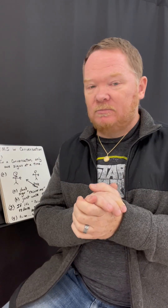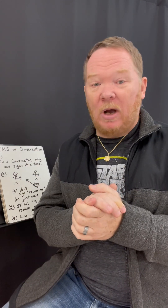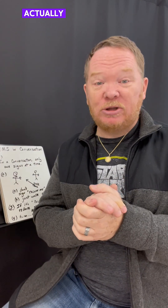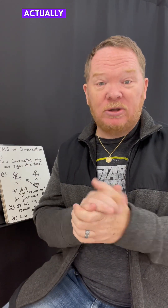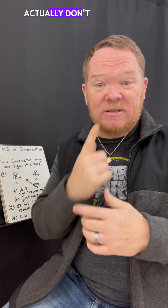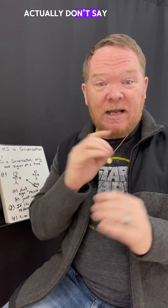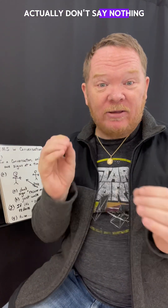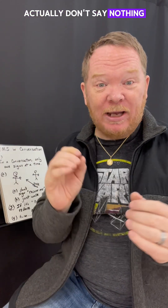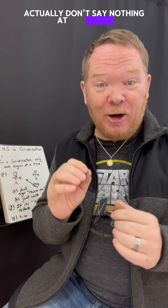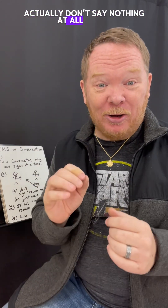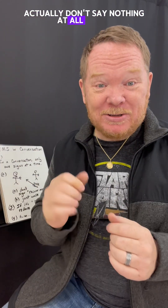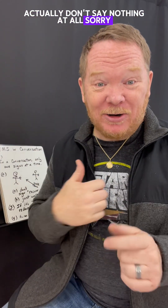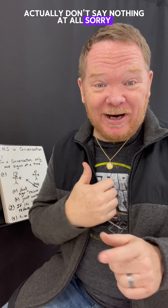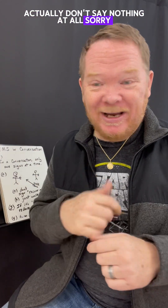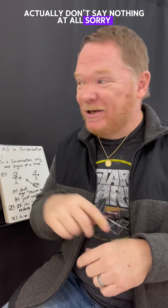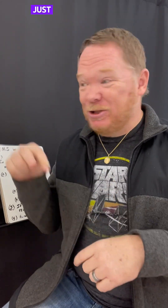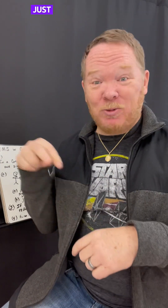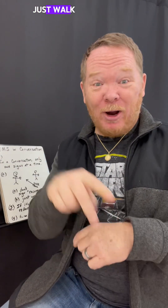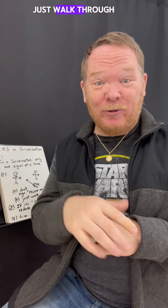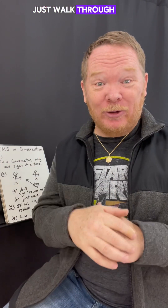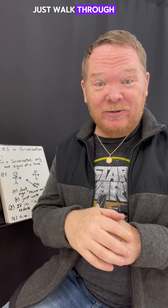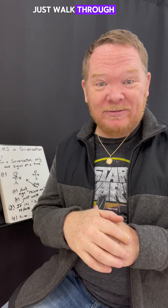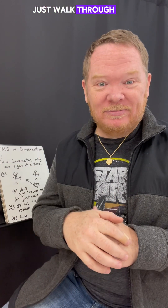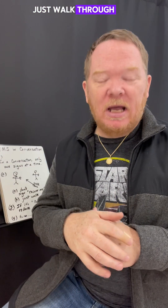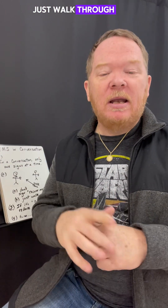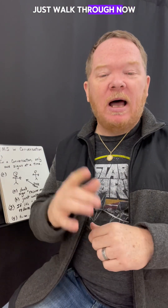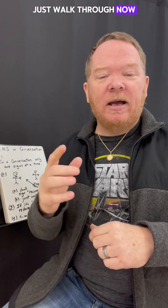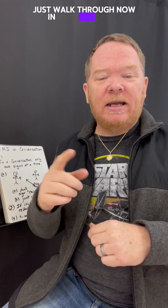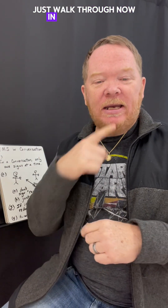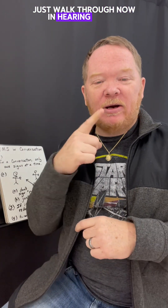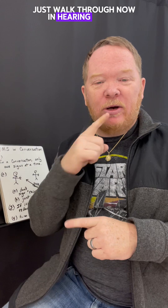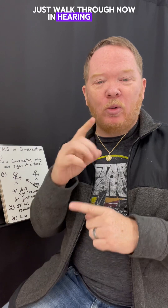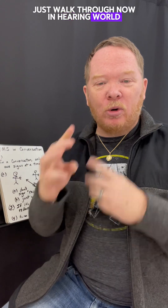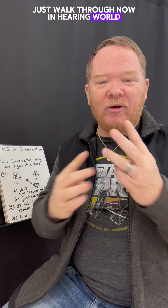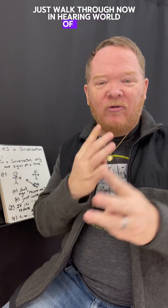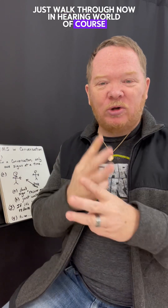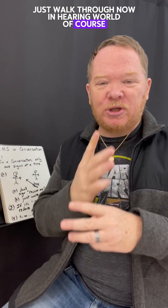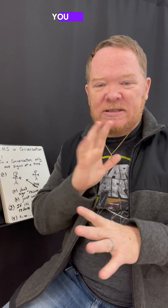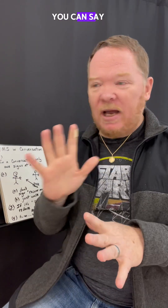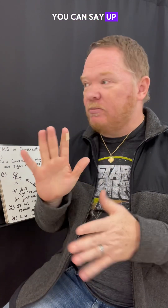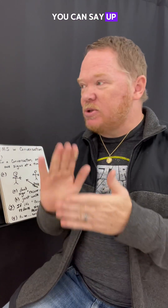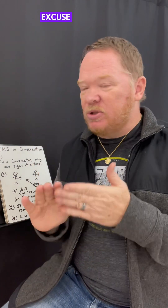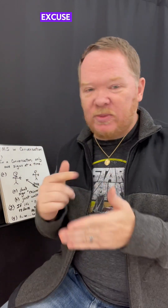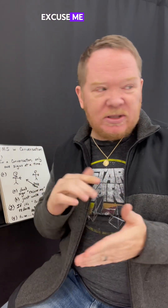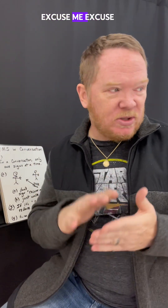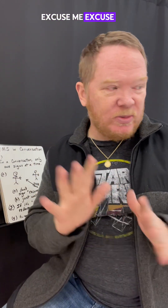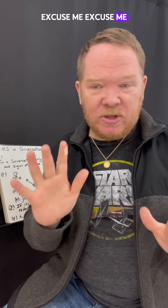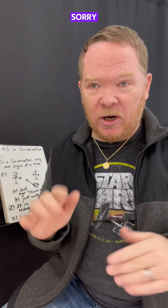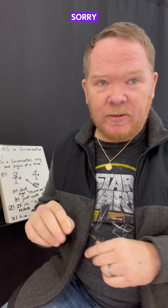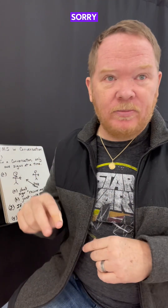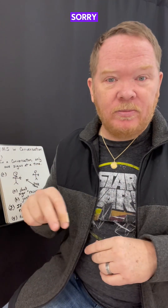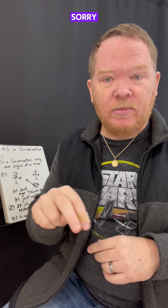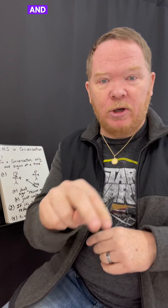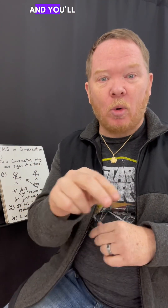actually, don't say nothing at all, sorry. Just walk through. Now, in the hearing world, of course, you're gonna say, oh, excuse me, sorry, and you'll walk